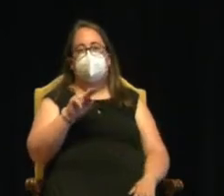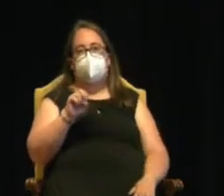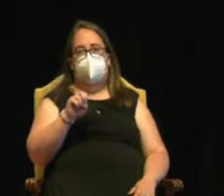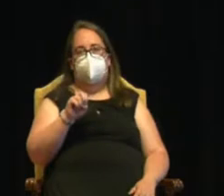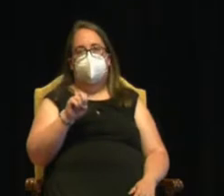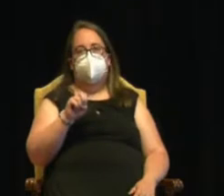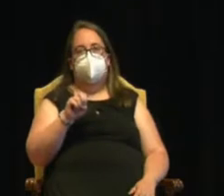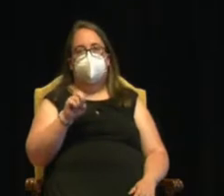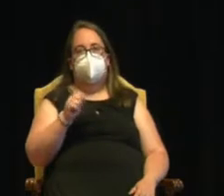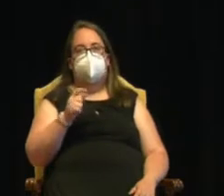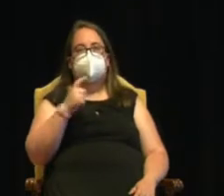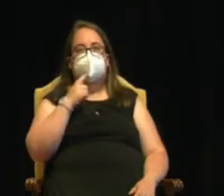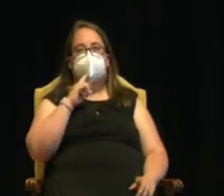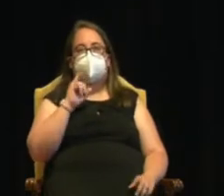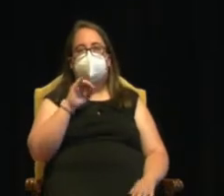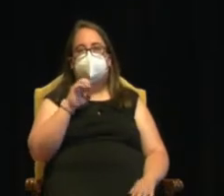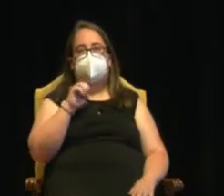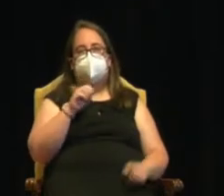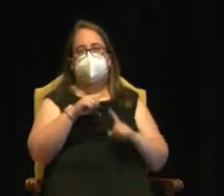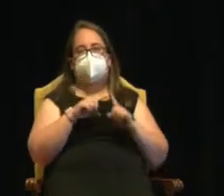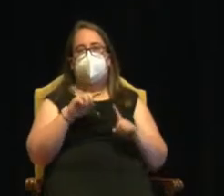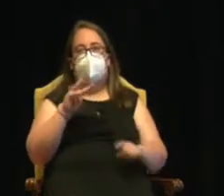everyone was like, oh, that's the case from Wheaton.